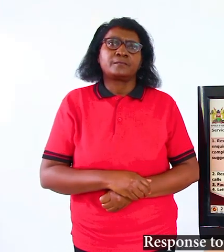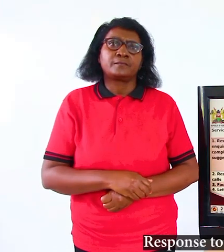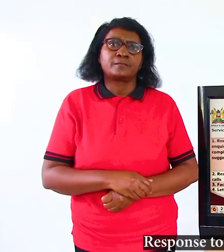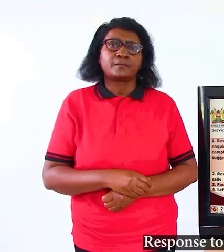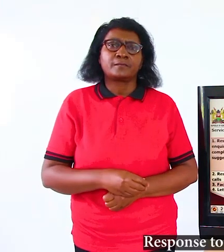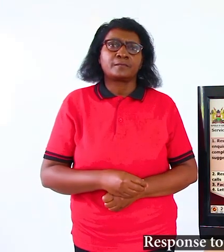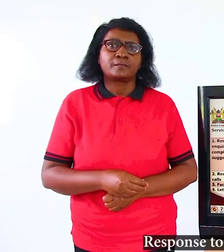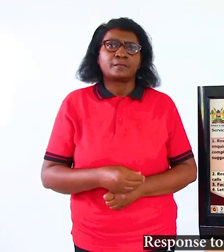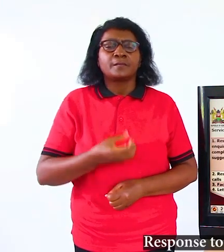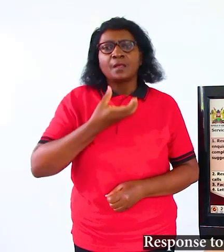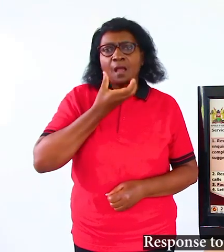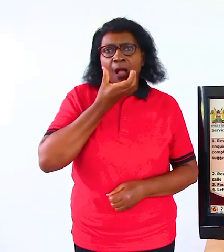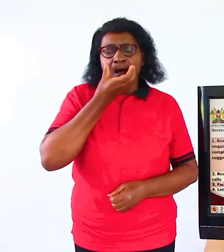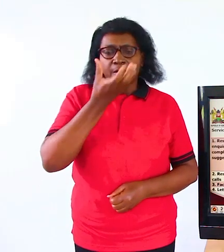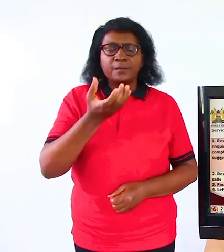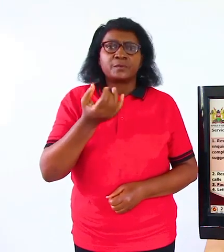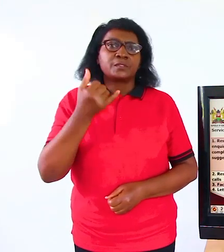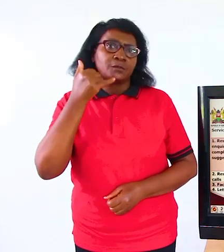Response to telephone calls.